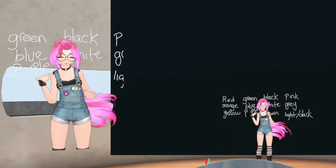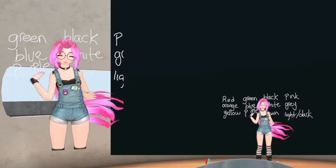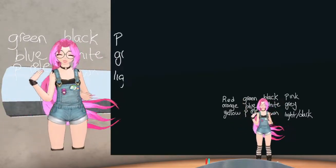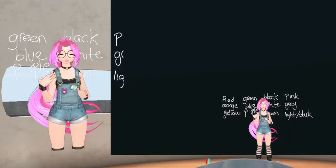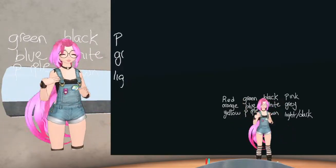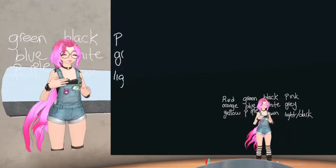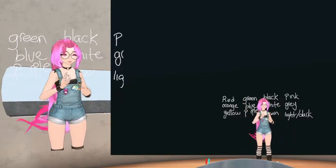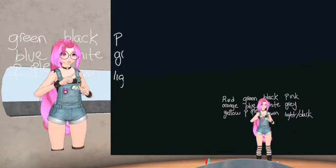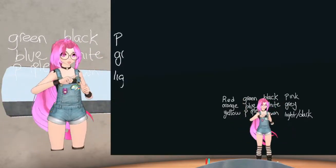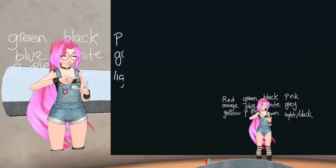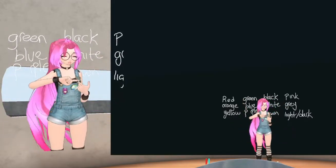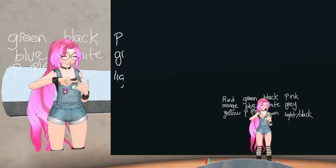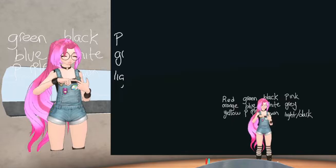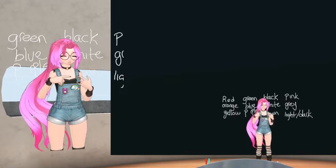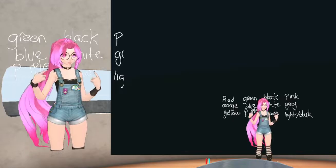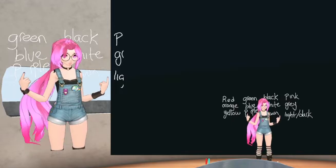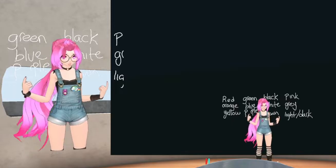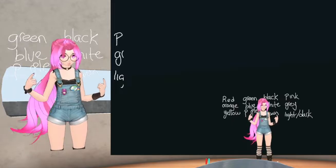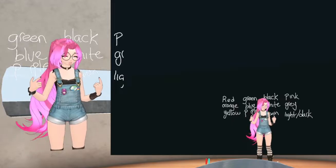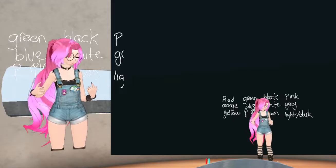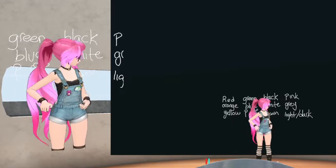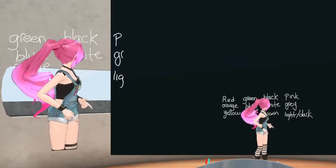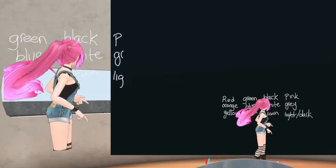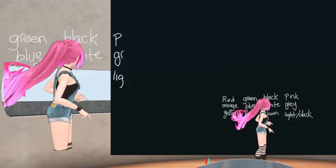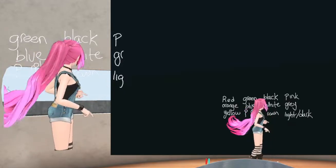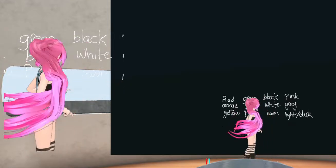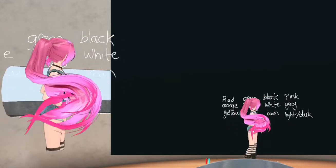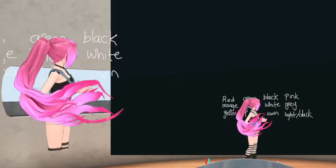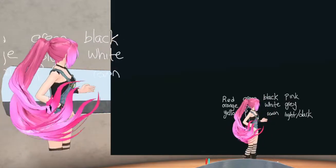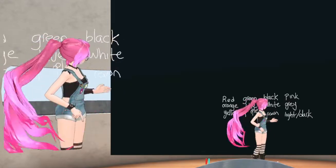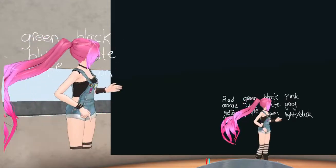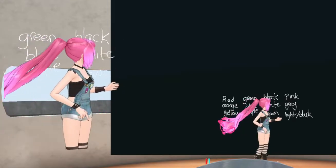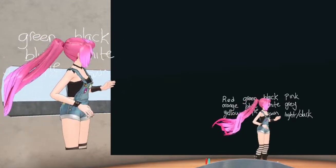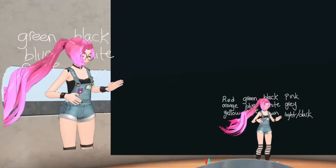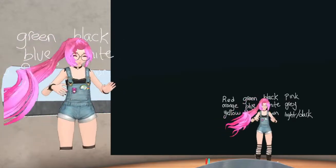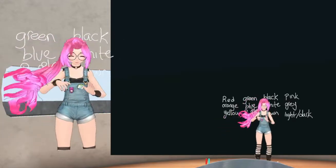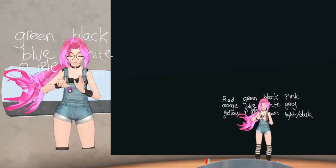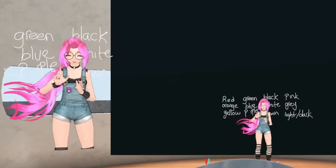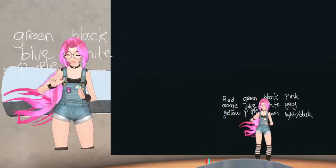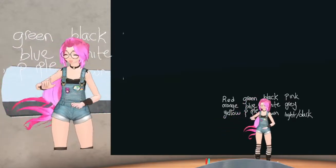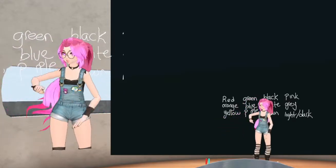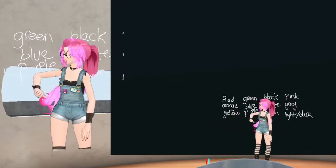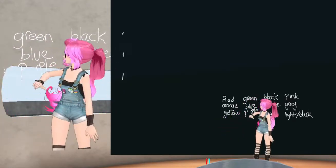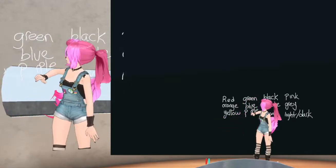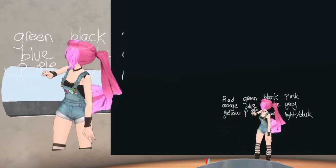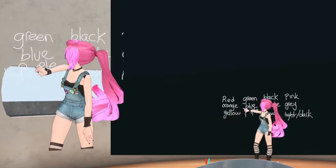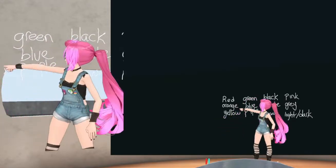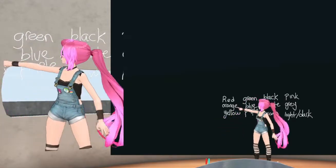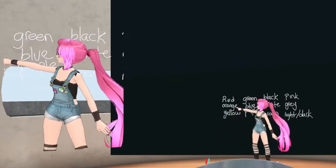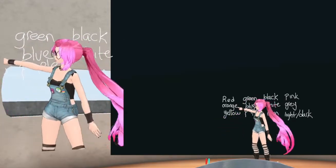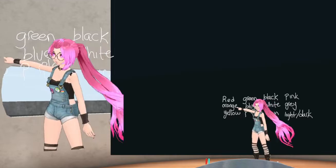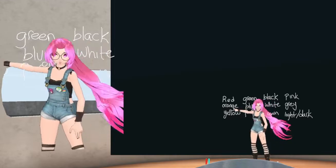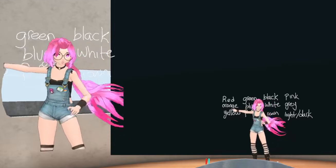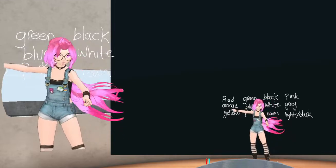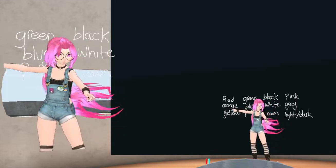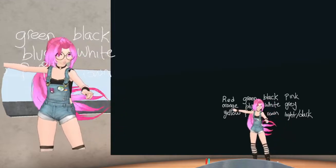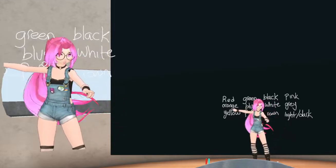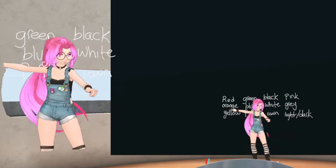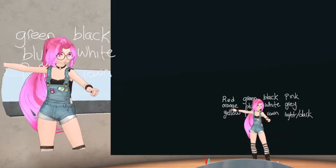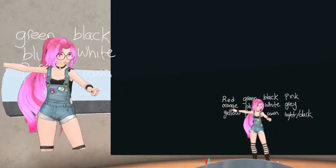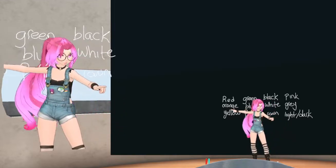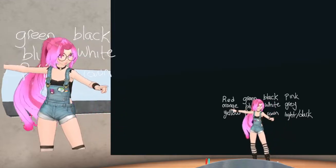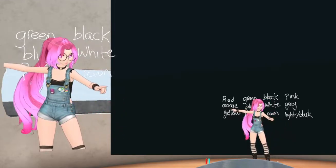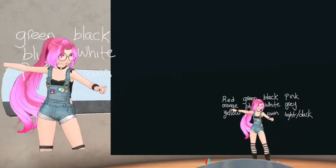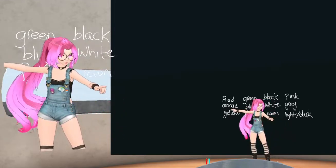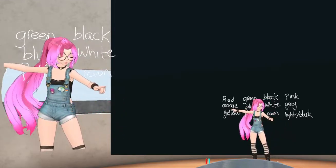You would only do that if you're using it as an opposite. Yeah. Let's do a review. Ready? Boom! Orange. Show